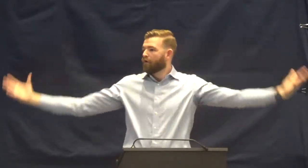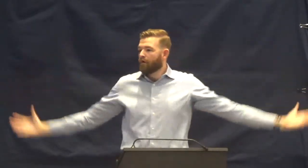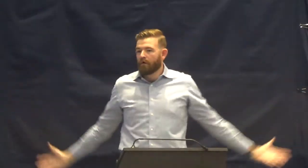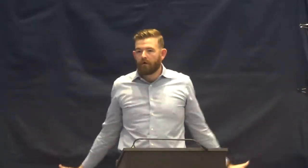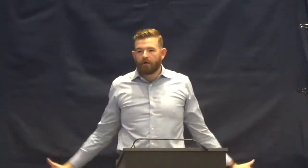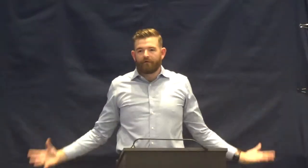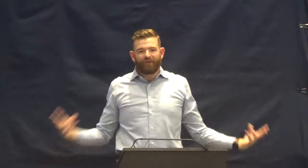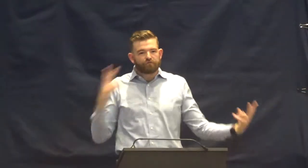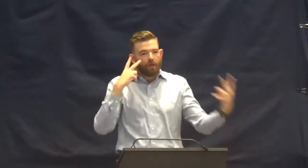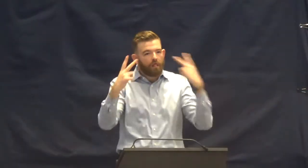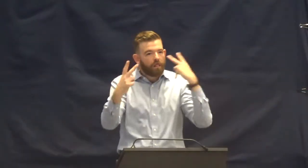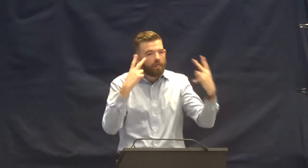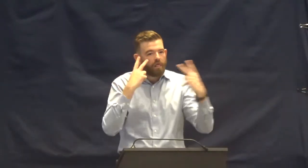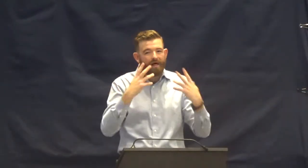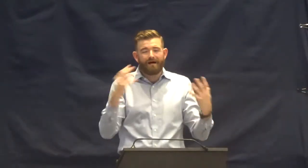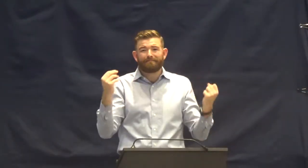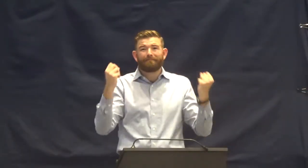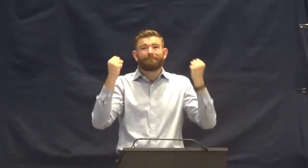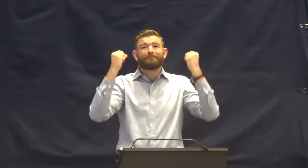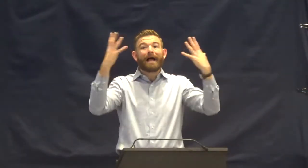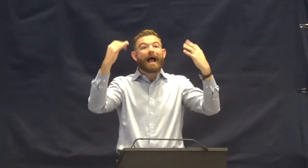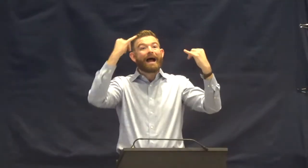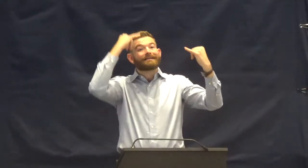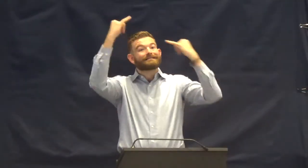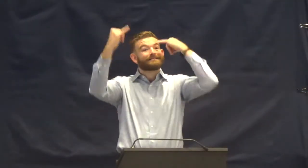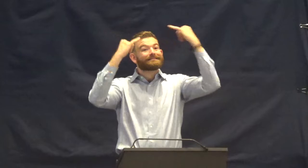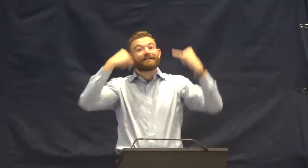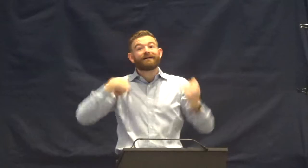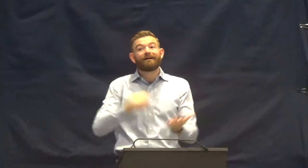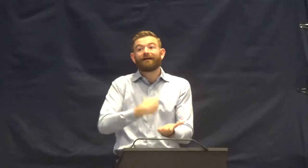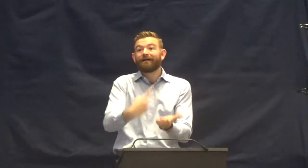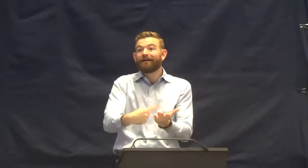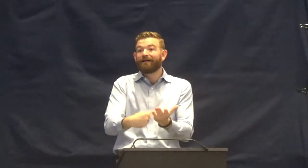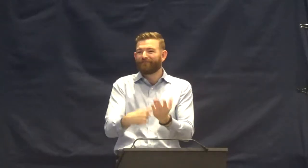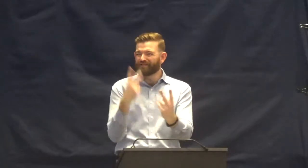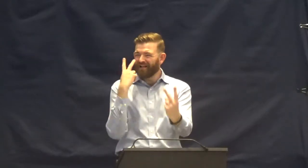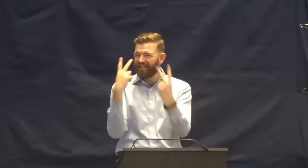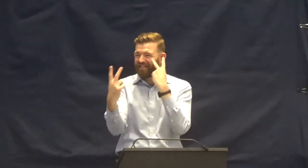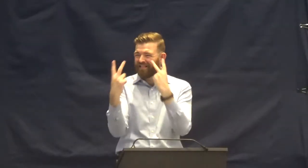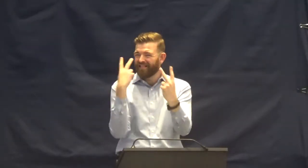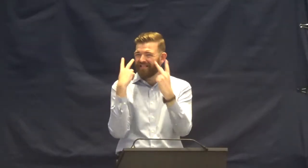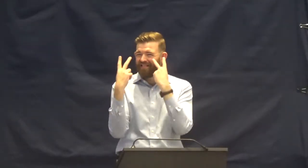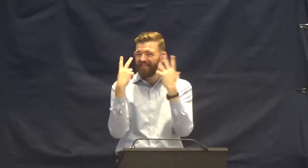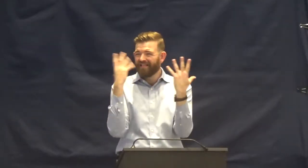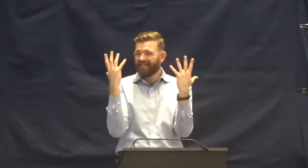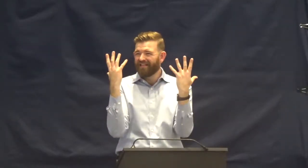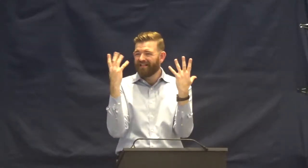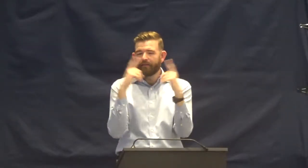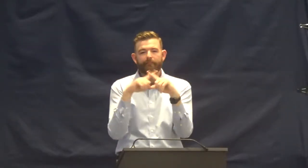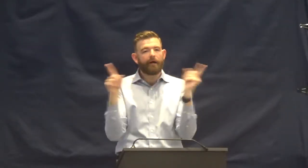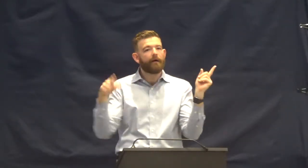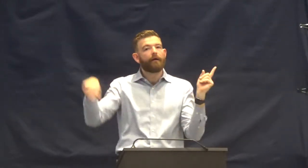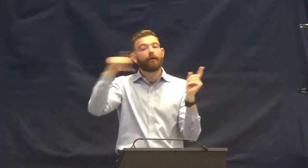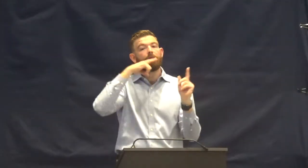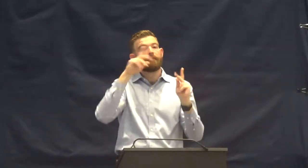resoundingly. The world is visual. We can talk about any ideas with